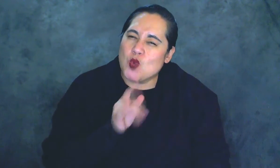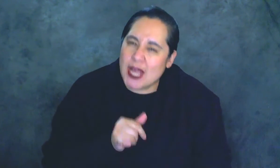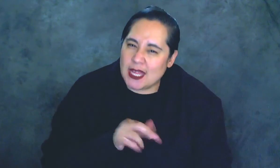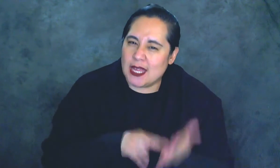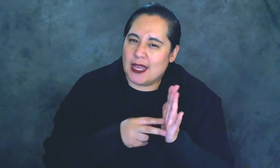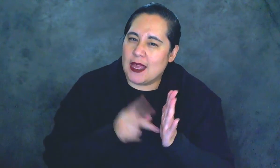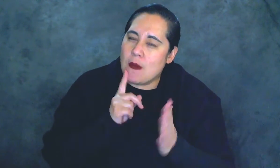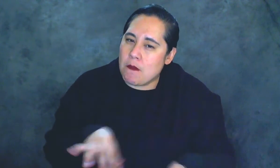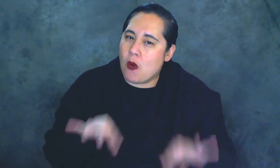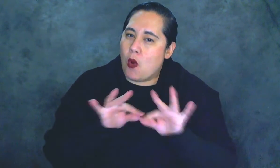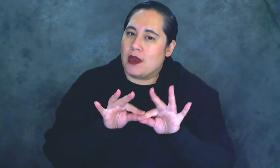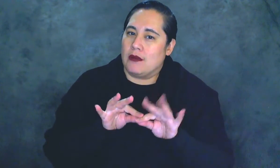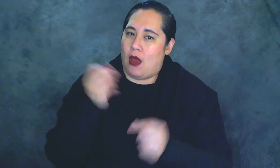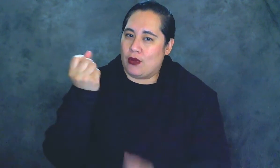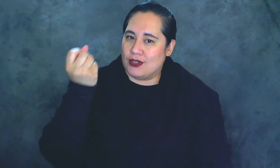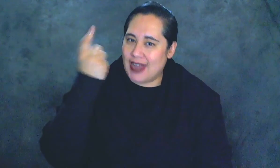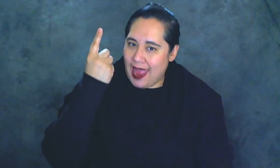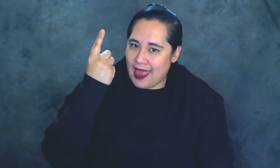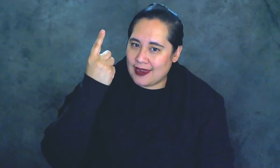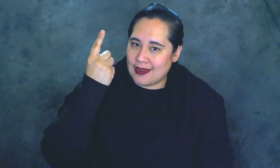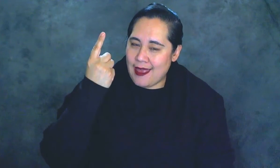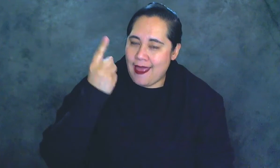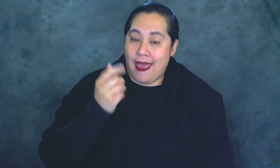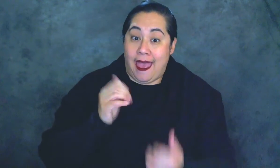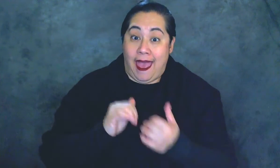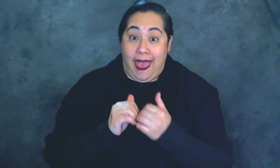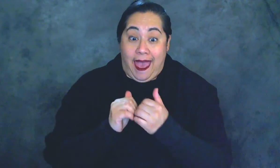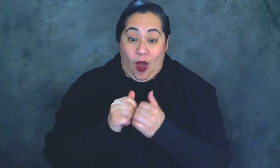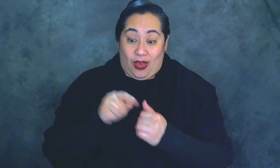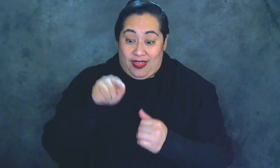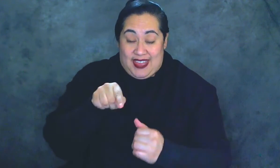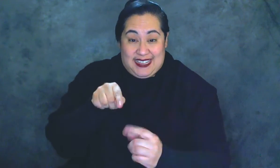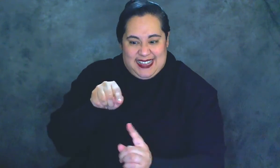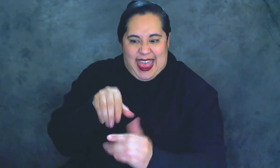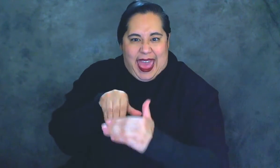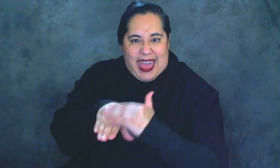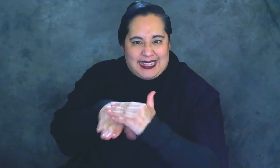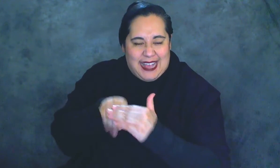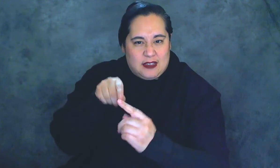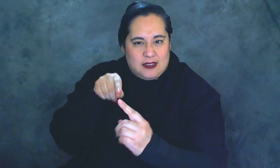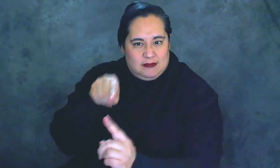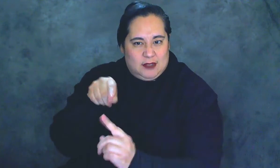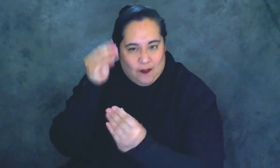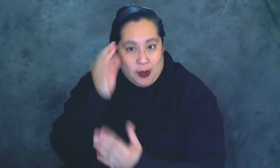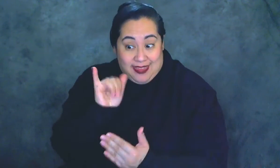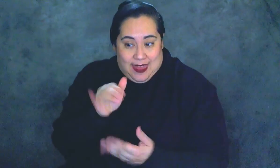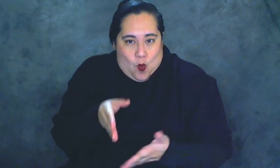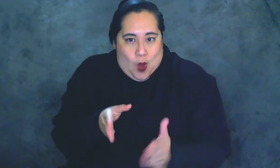to understand how this access to information in this way is really